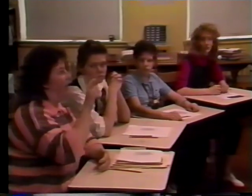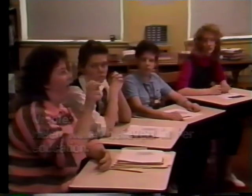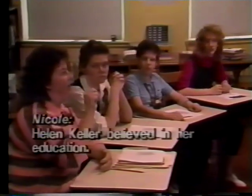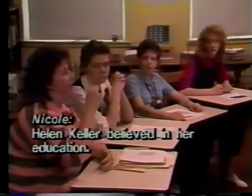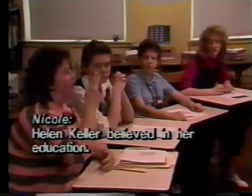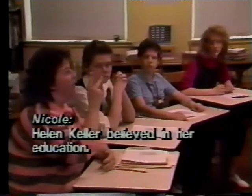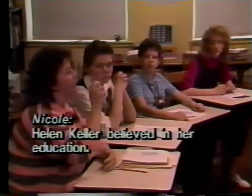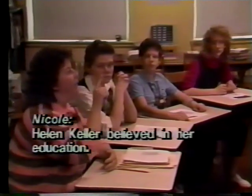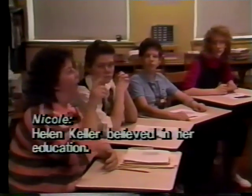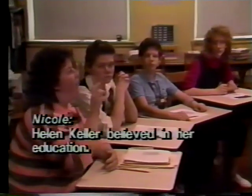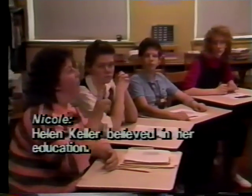Helen Keller